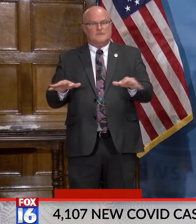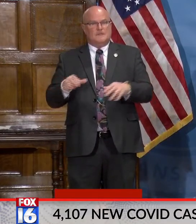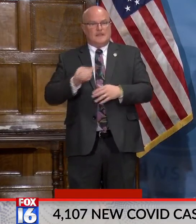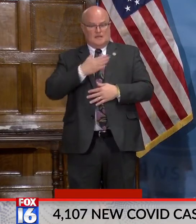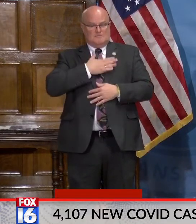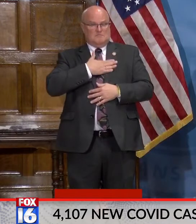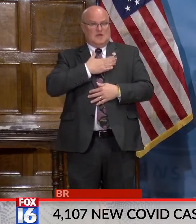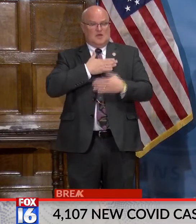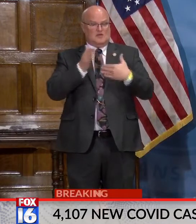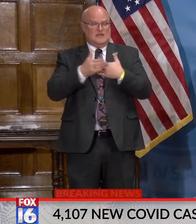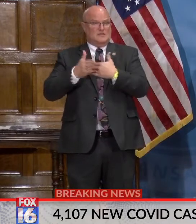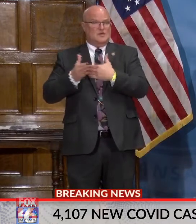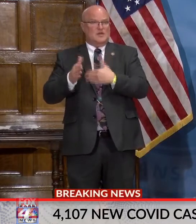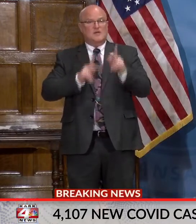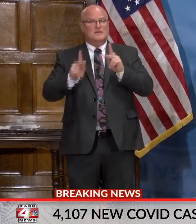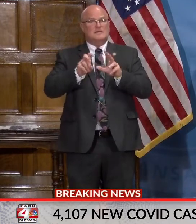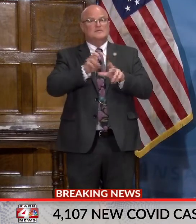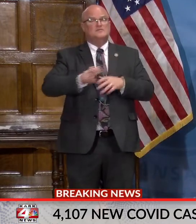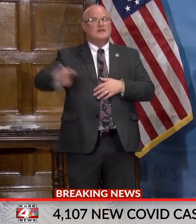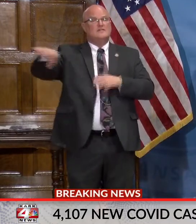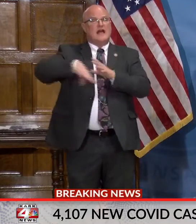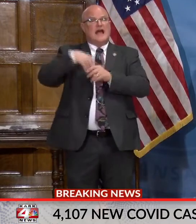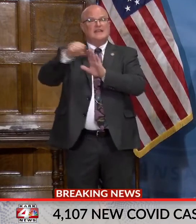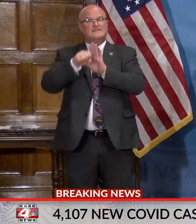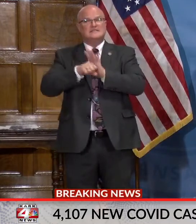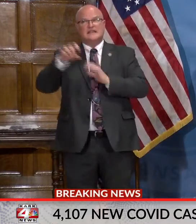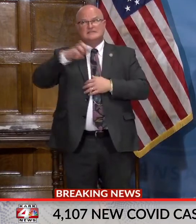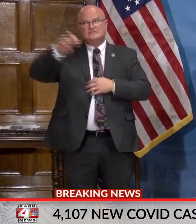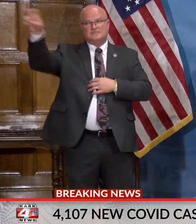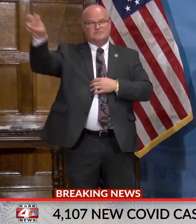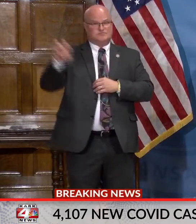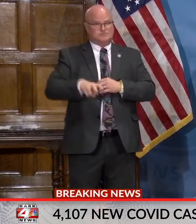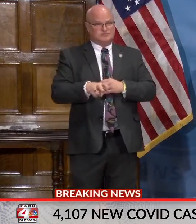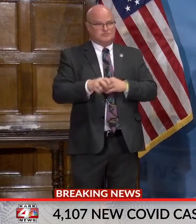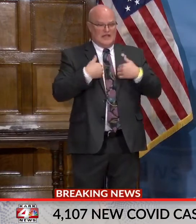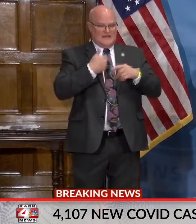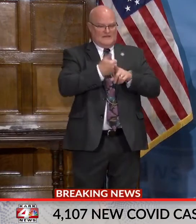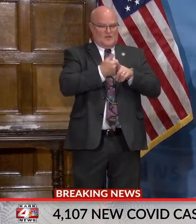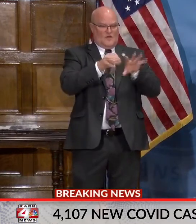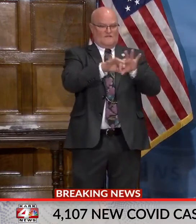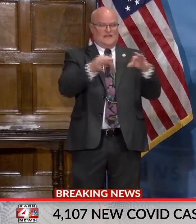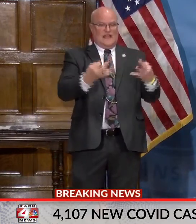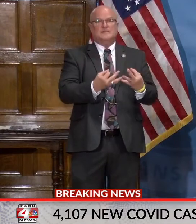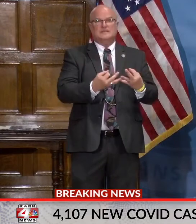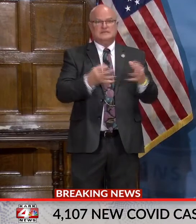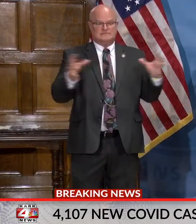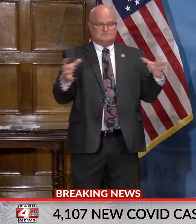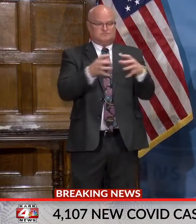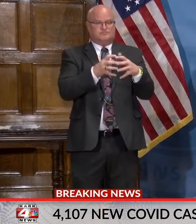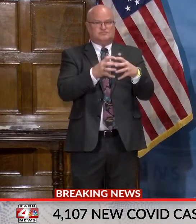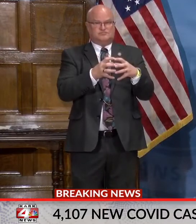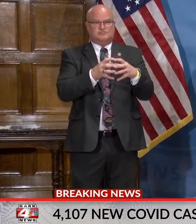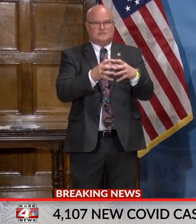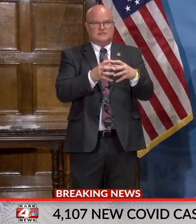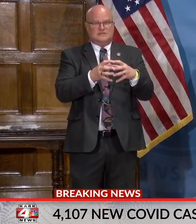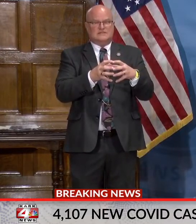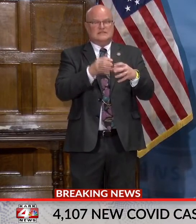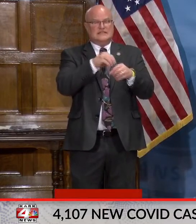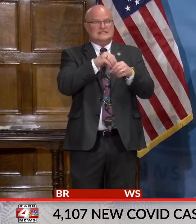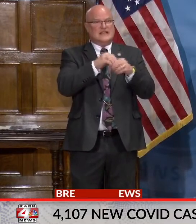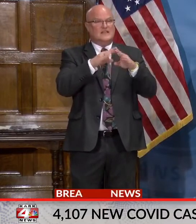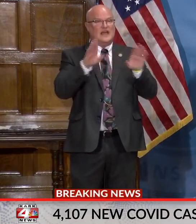neighborhood. People that traveled out of state, people that had gatherings in their own from their own family outside in their